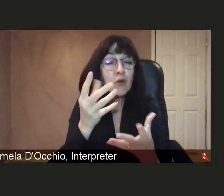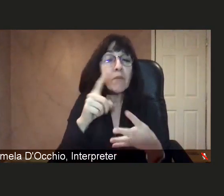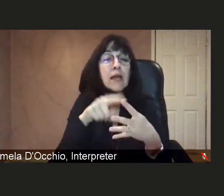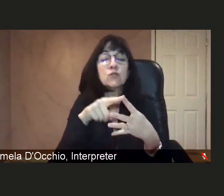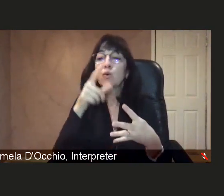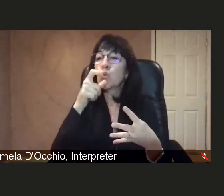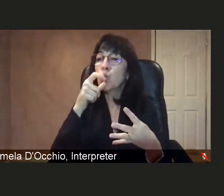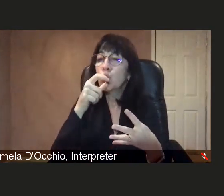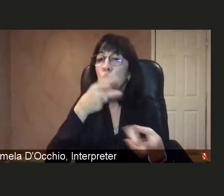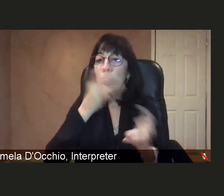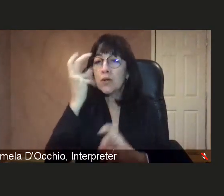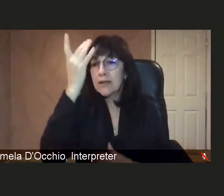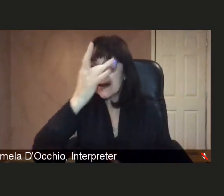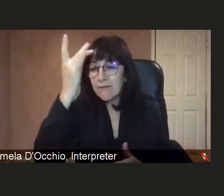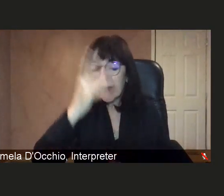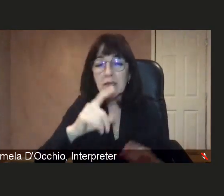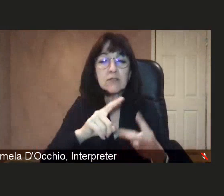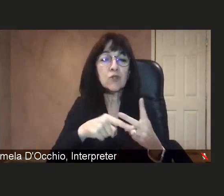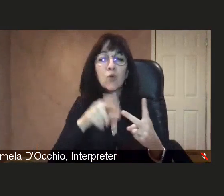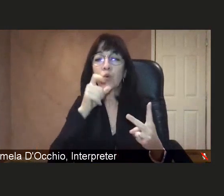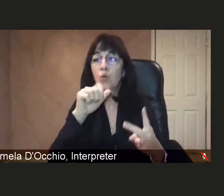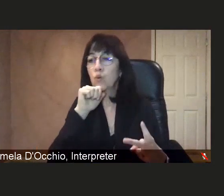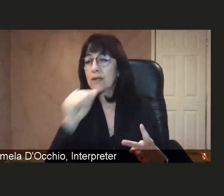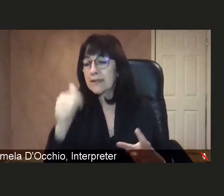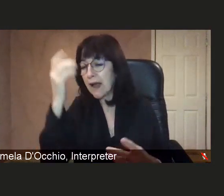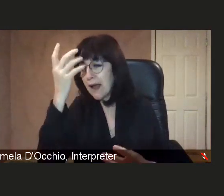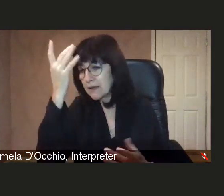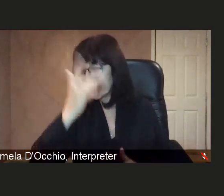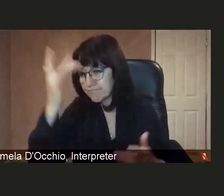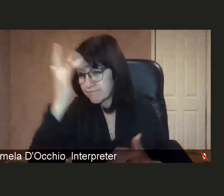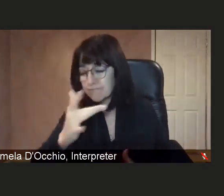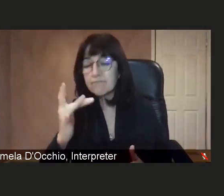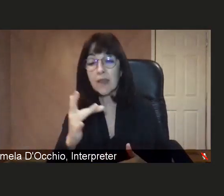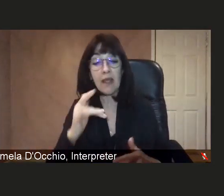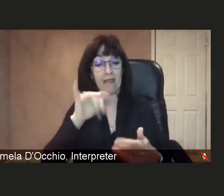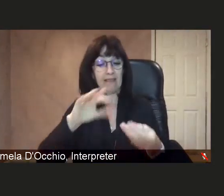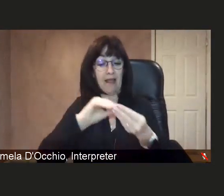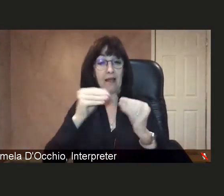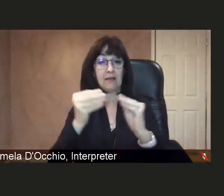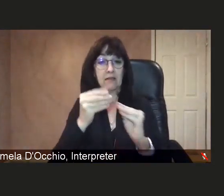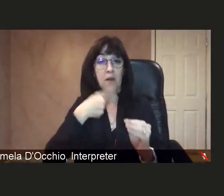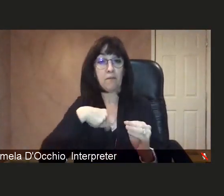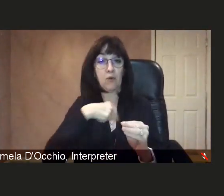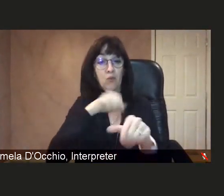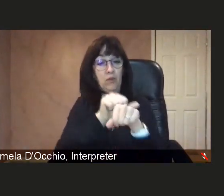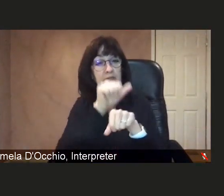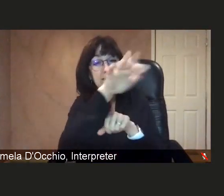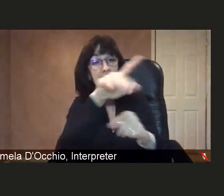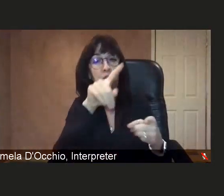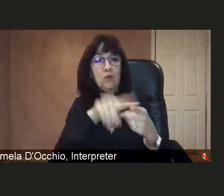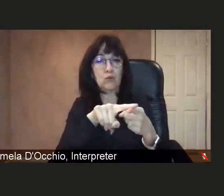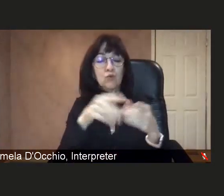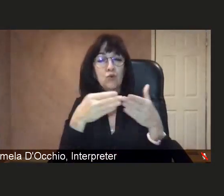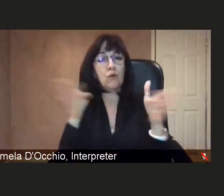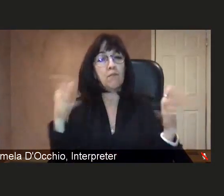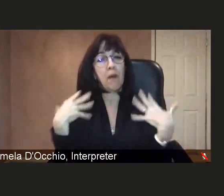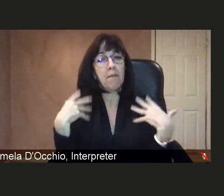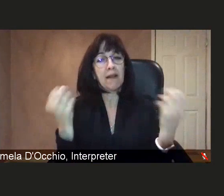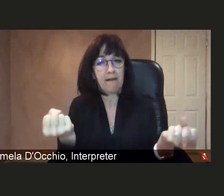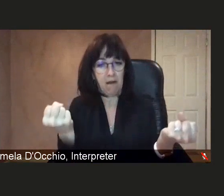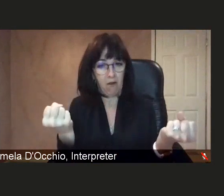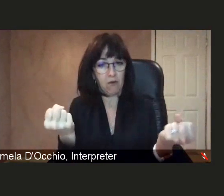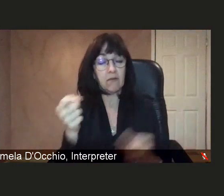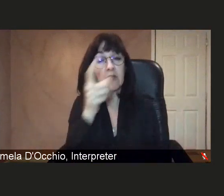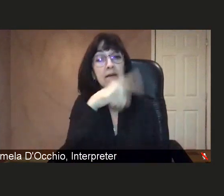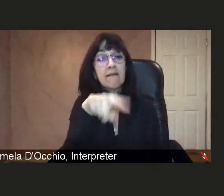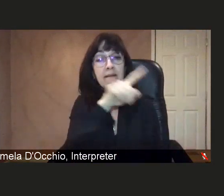not, and the numbers actually are things that we submit to the Department of Public Health, who then monitors and communicates